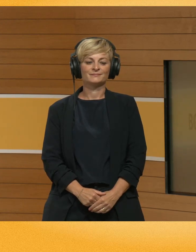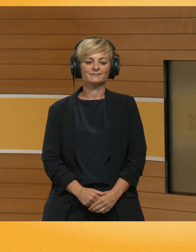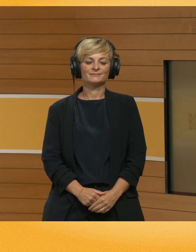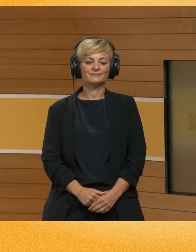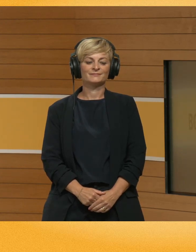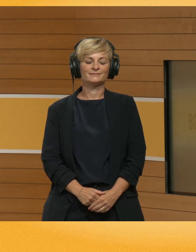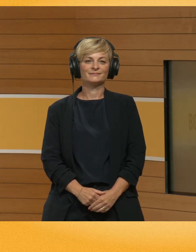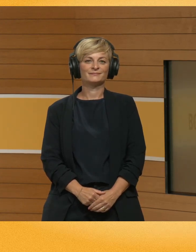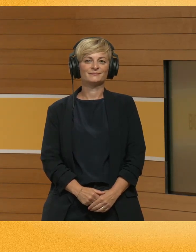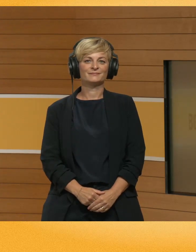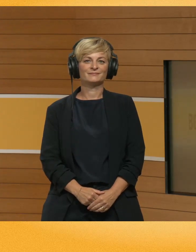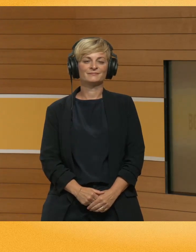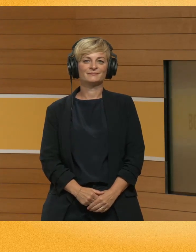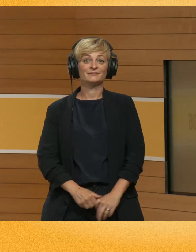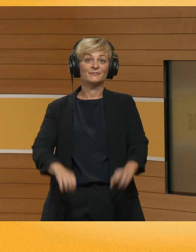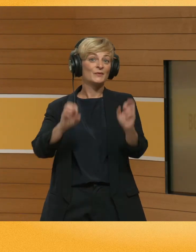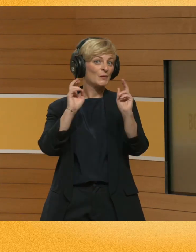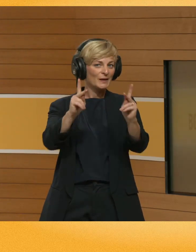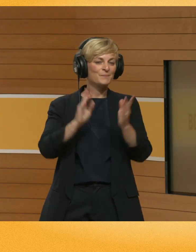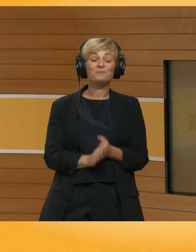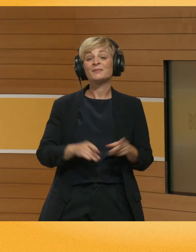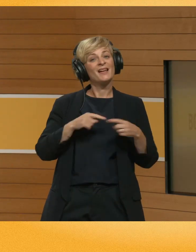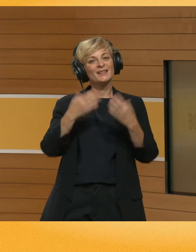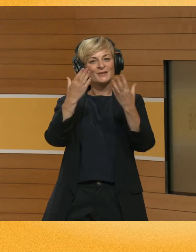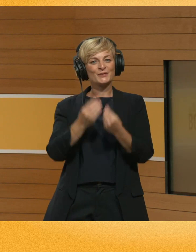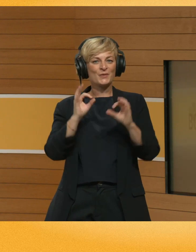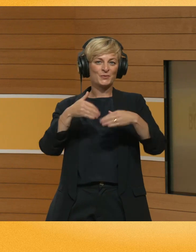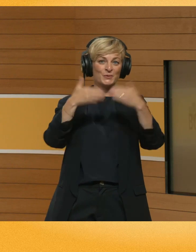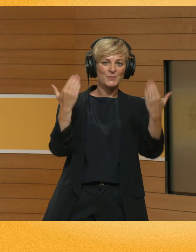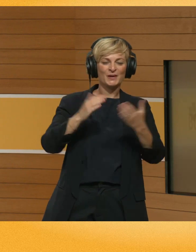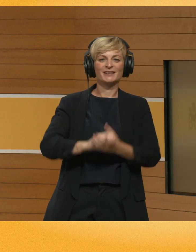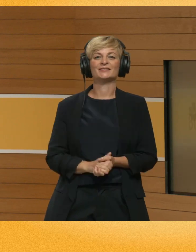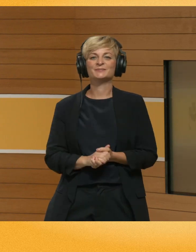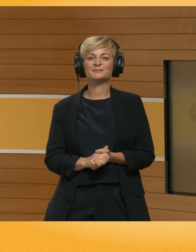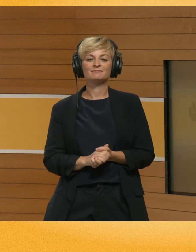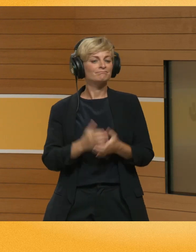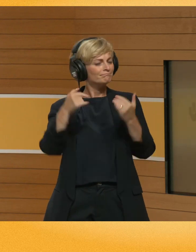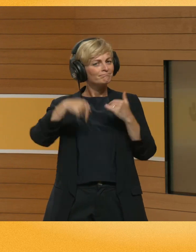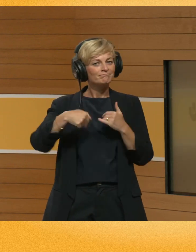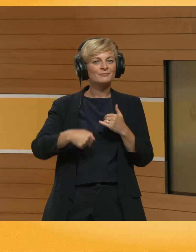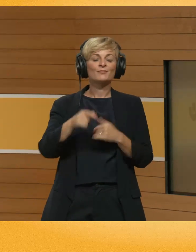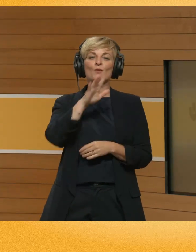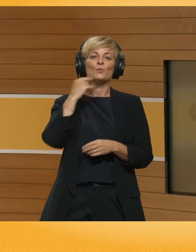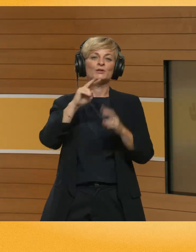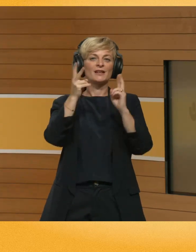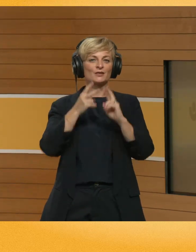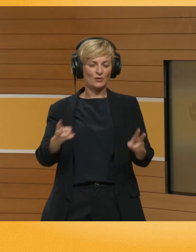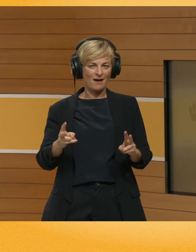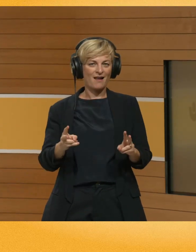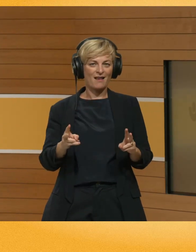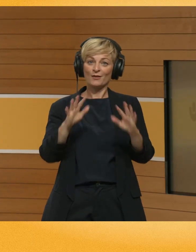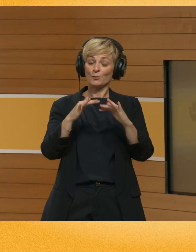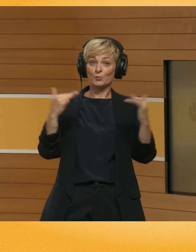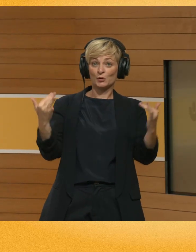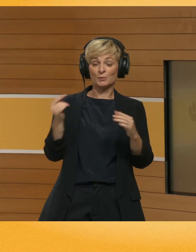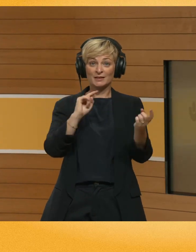Welcome and good morning, everyone, to this multinational panel on the Magnet for Europe study, which is